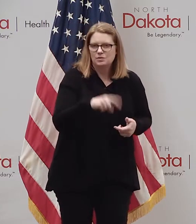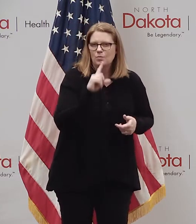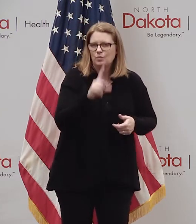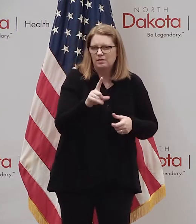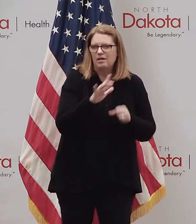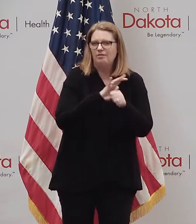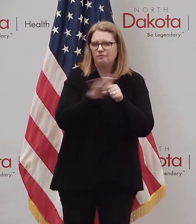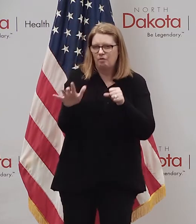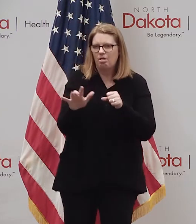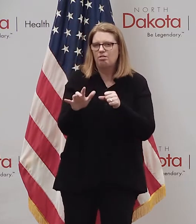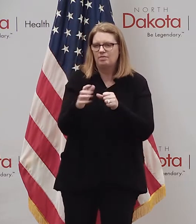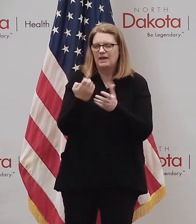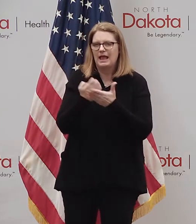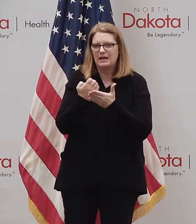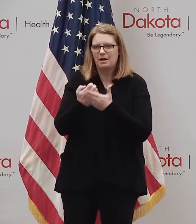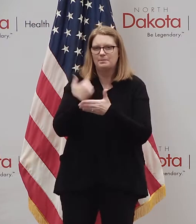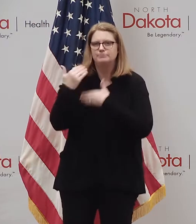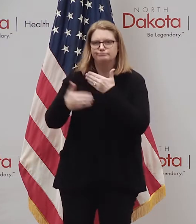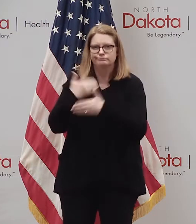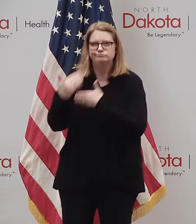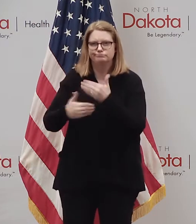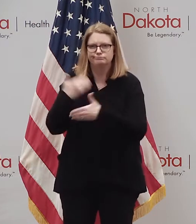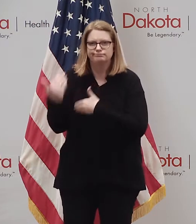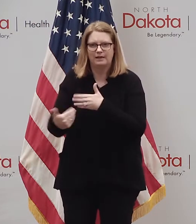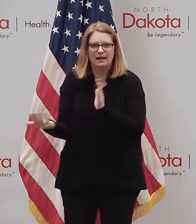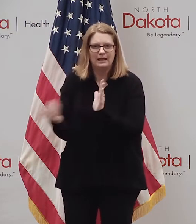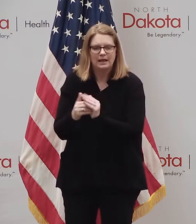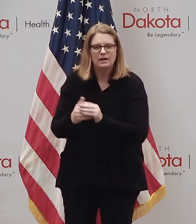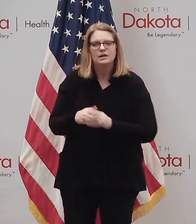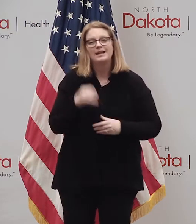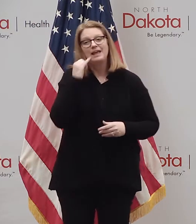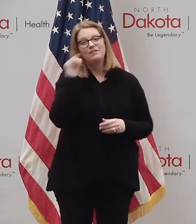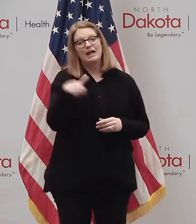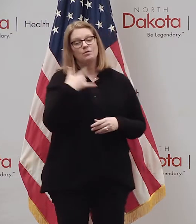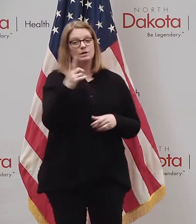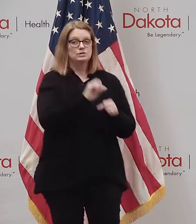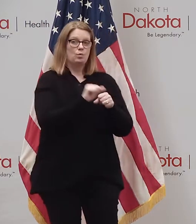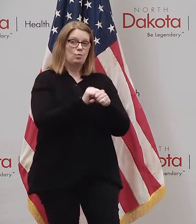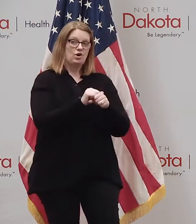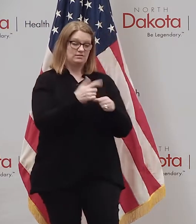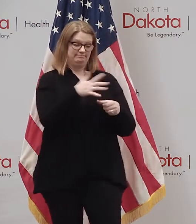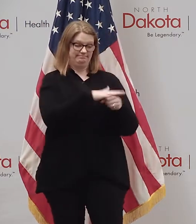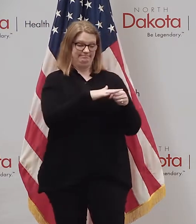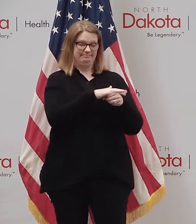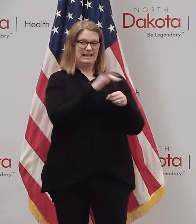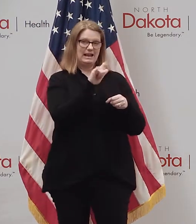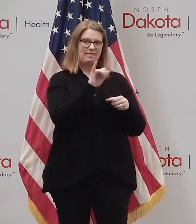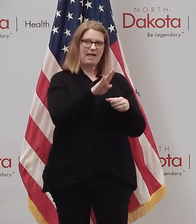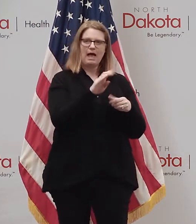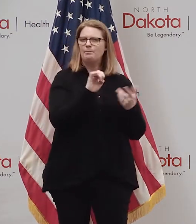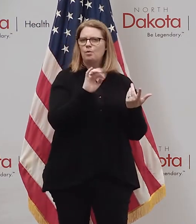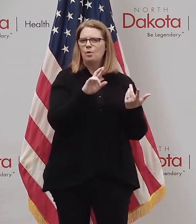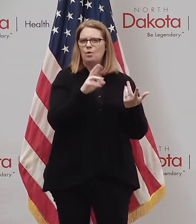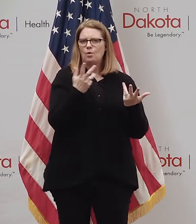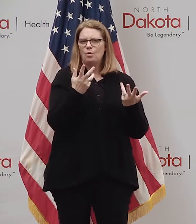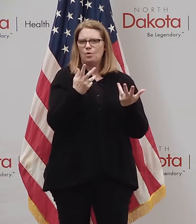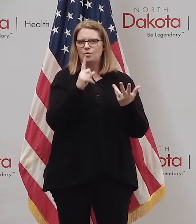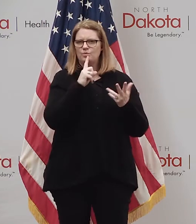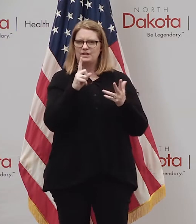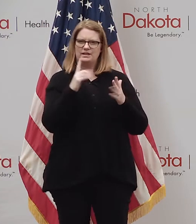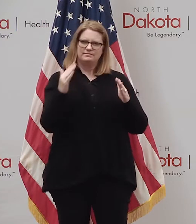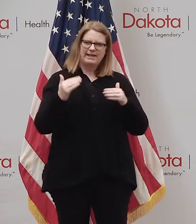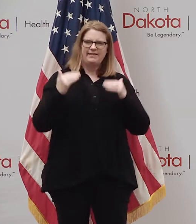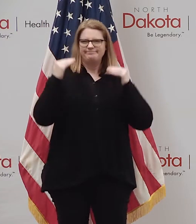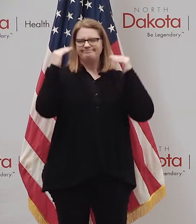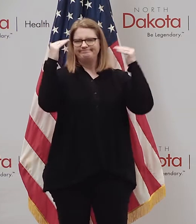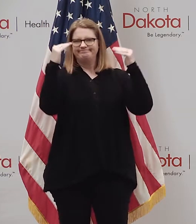economic activity. Anyone that's ever worked in or near a lab, or anybody who's worked in any kind of complex, highly